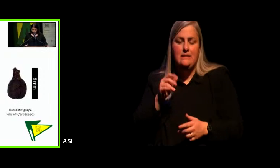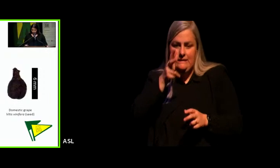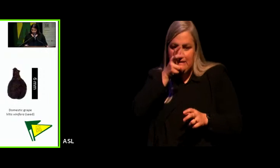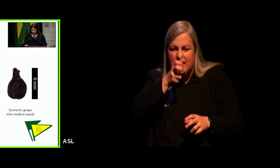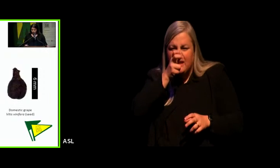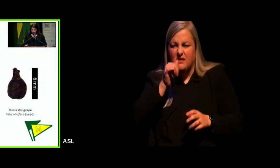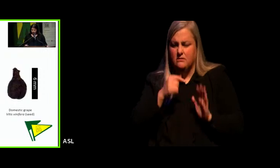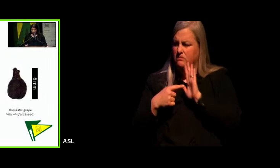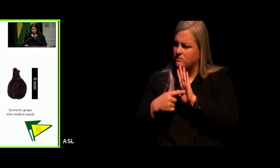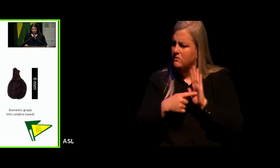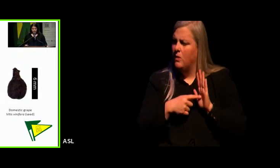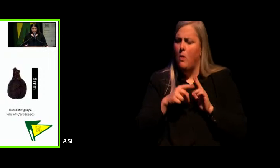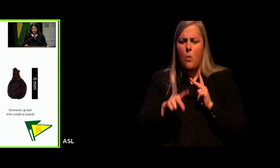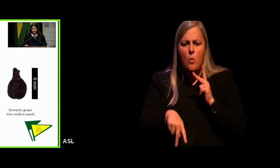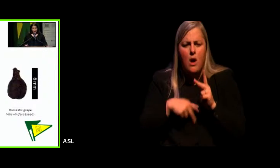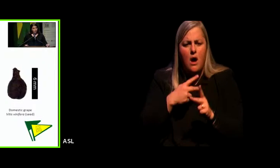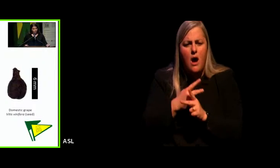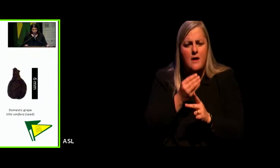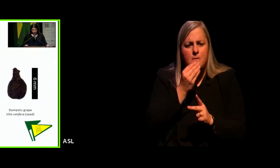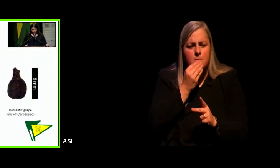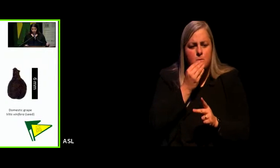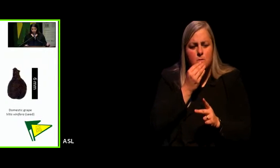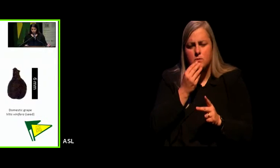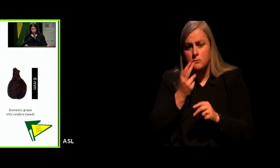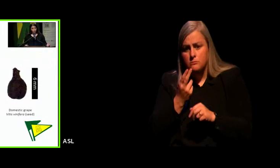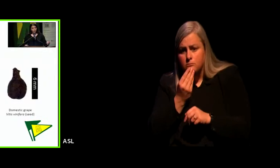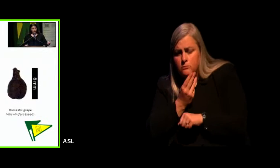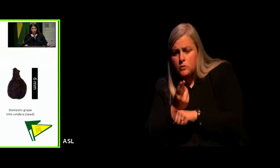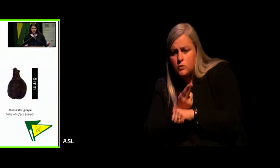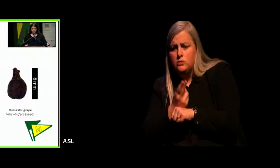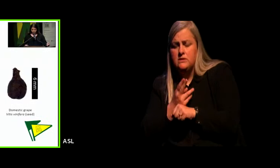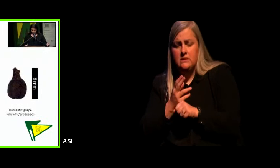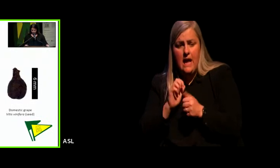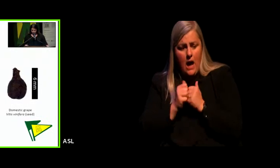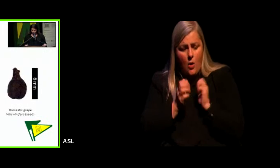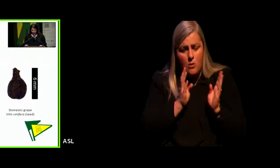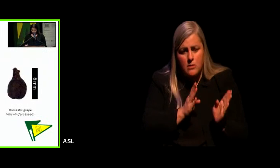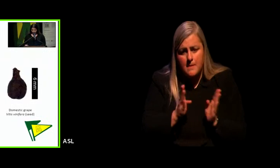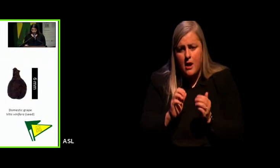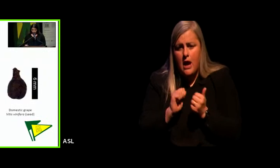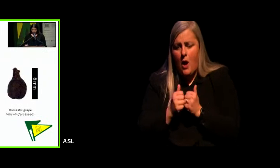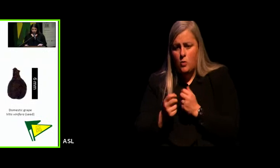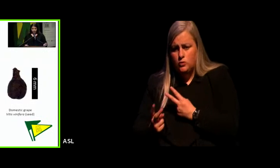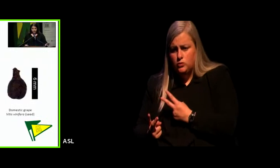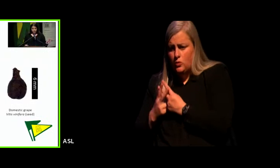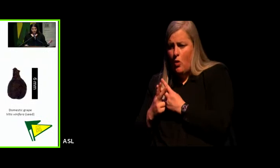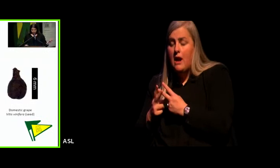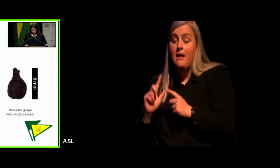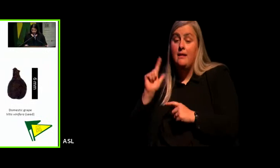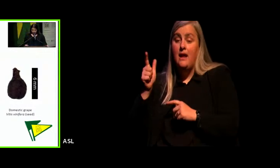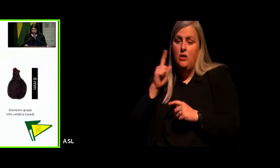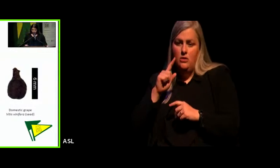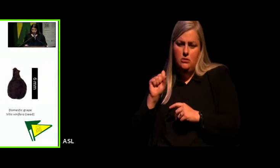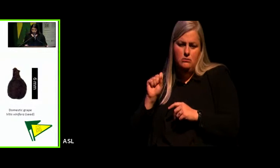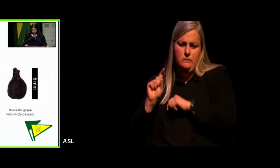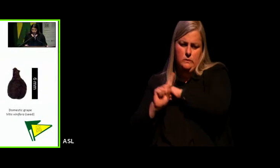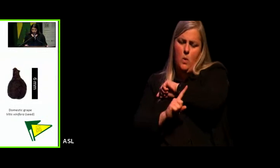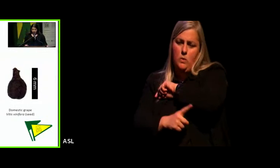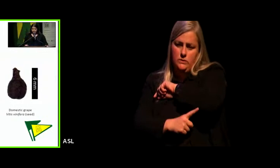what foods were eaten and how they were prepared, stored, and eventually disposed of. So these methods